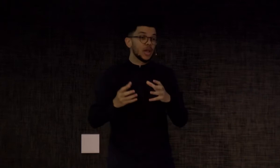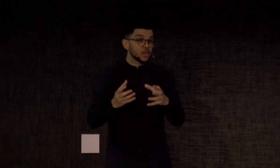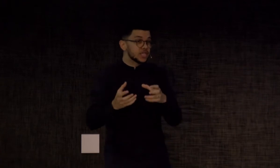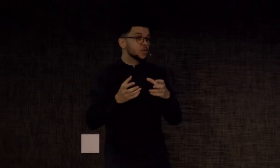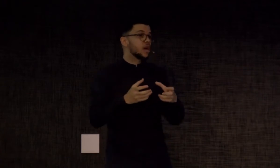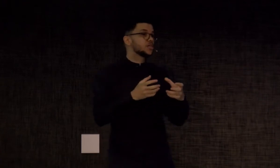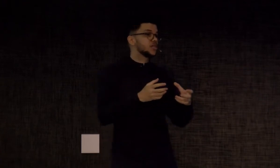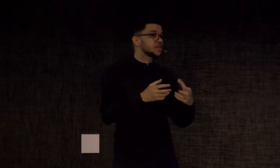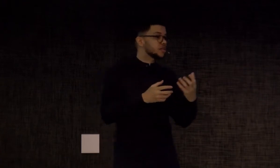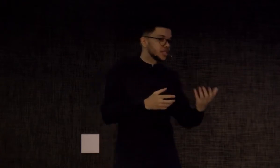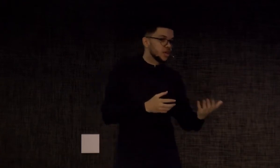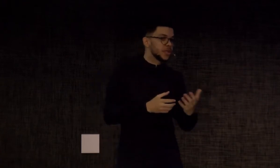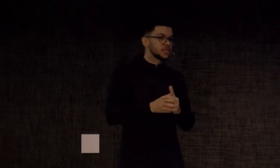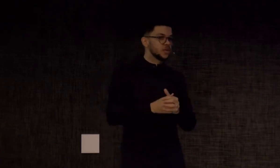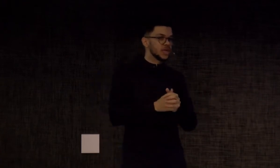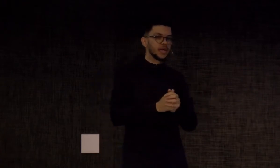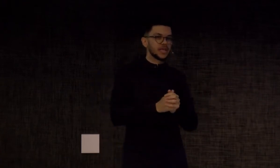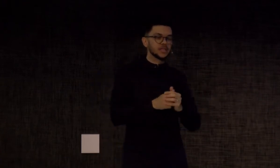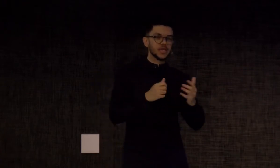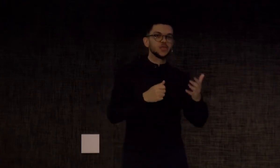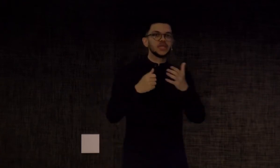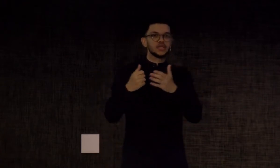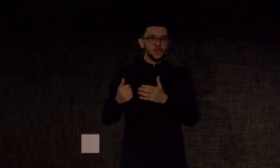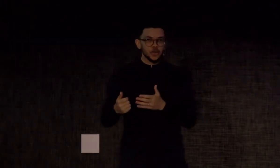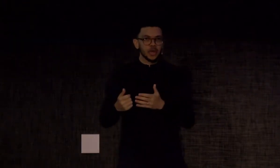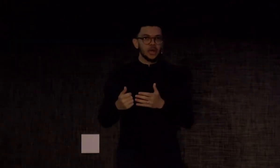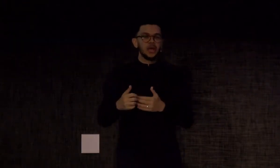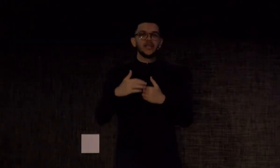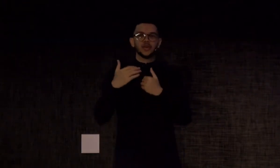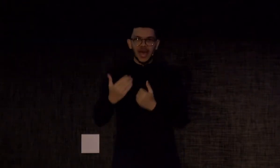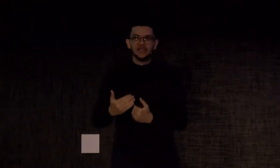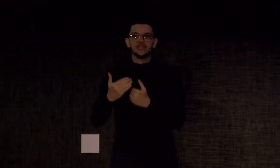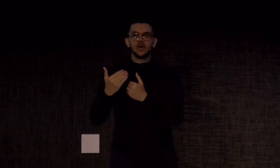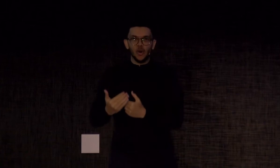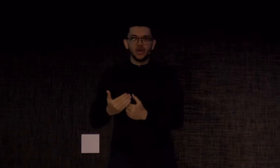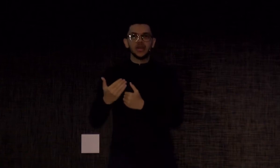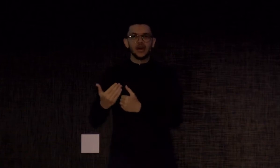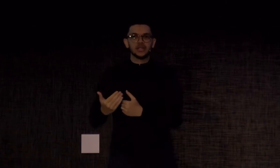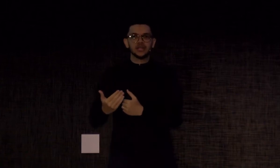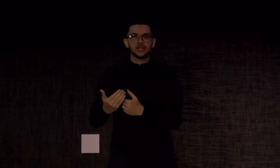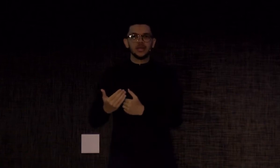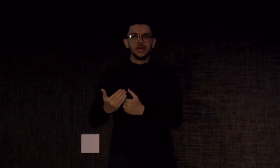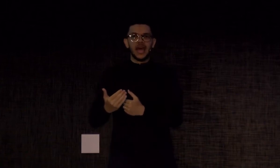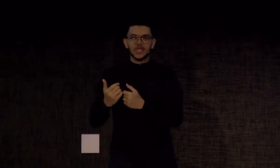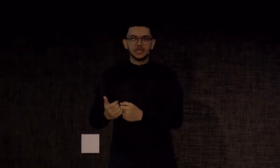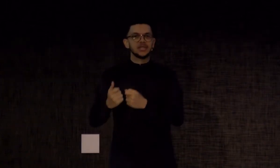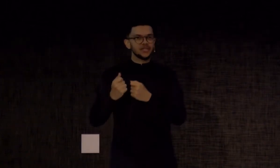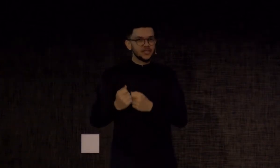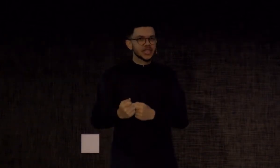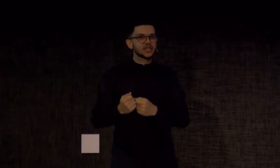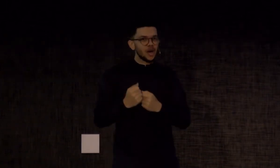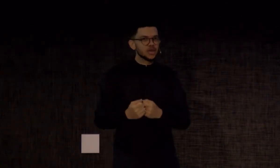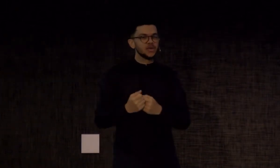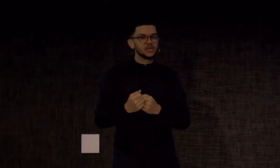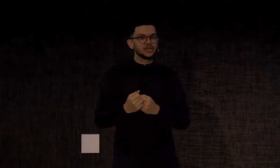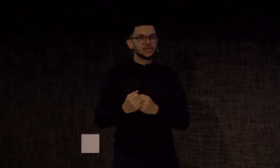now. Well, the reason we can't do that, and the reason nobody's talking about that, is because we assume that we have all the answers and we just need to fix